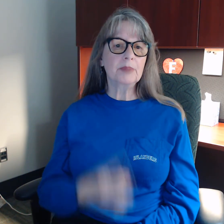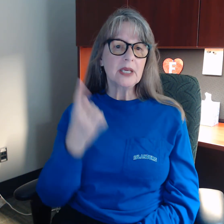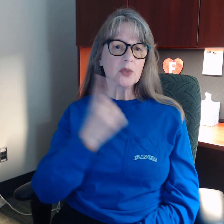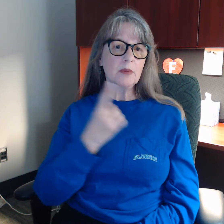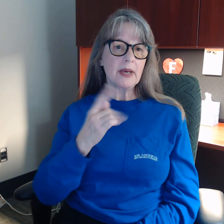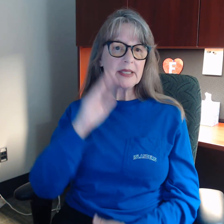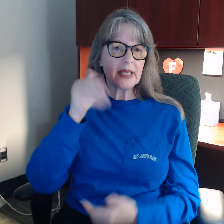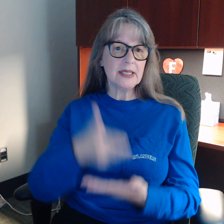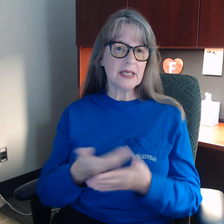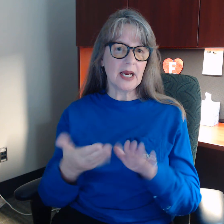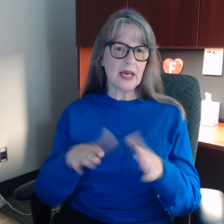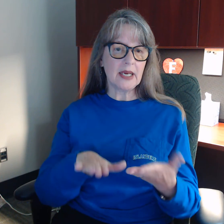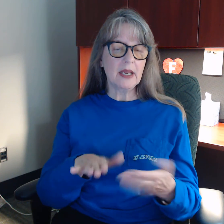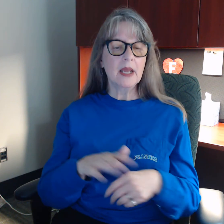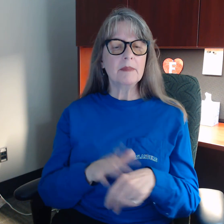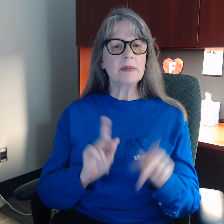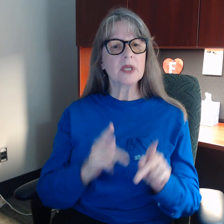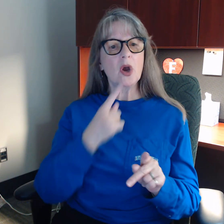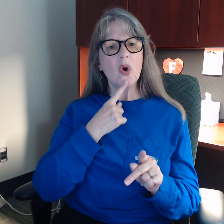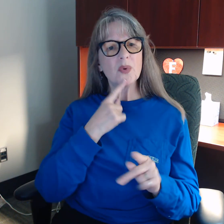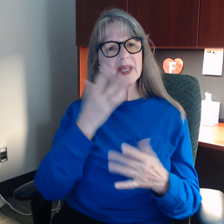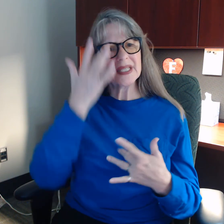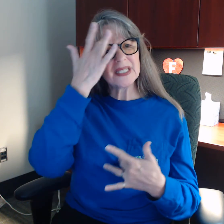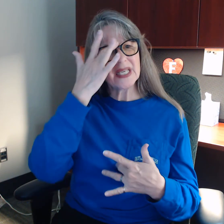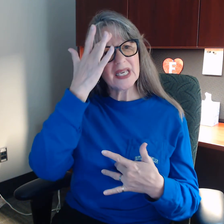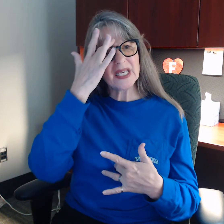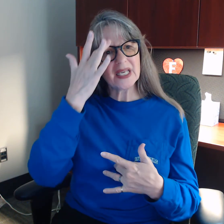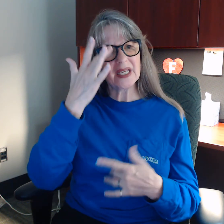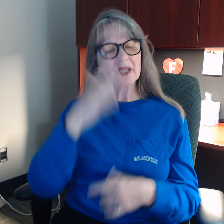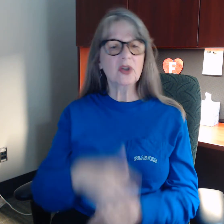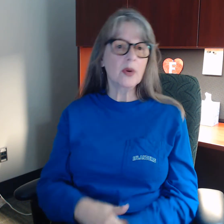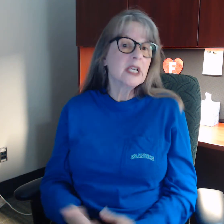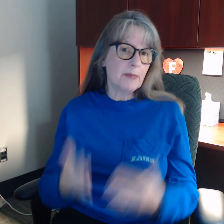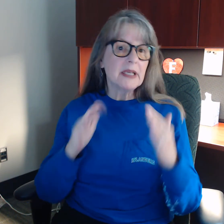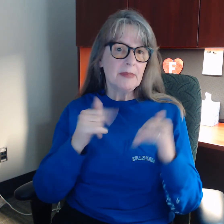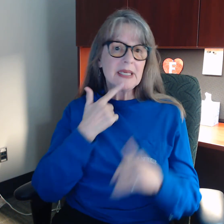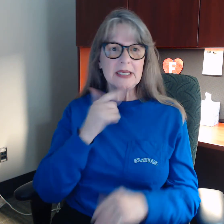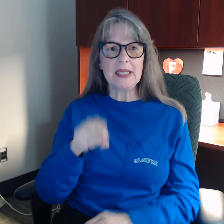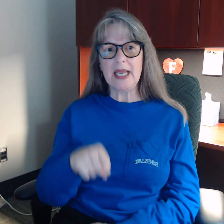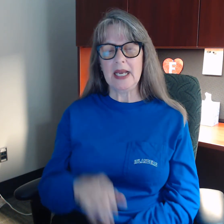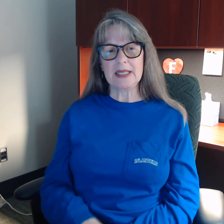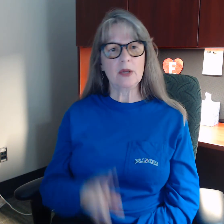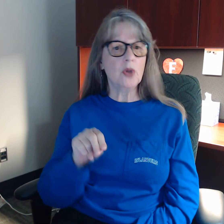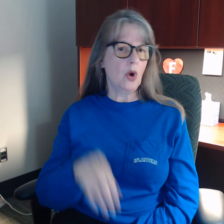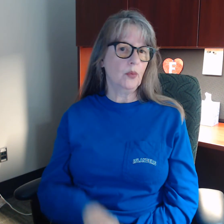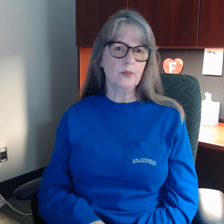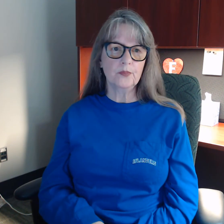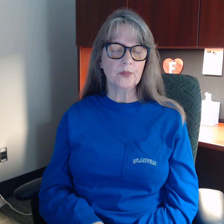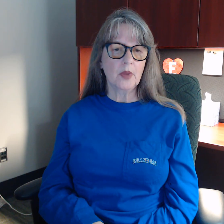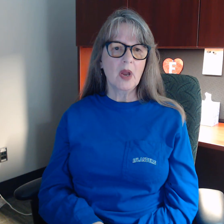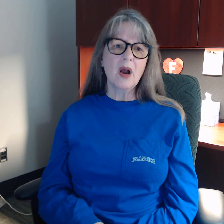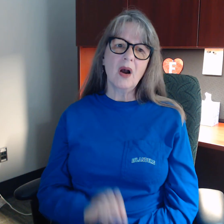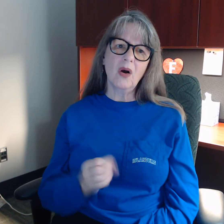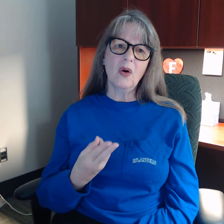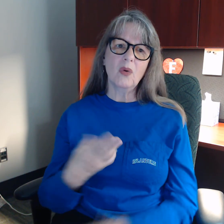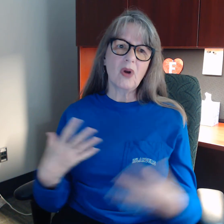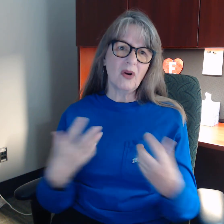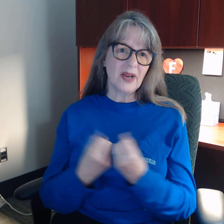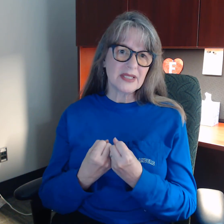because when my son died, people say, oh, were they sick? Expecting me to say yes. No. Oh, car